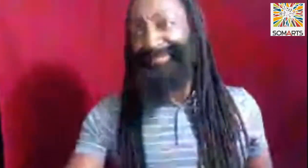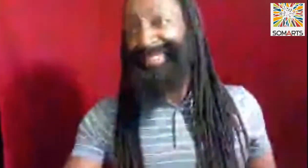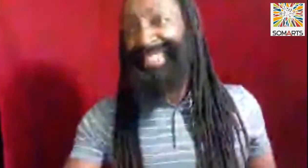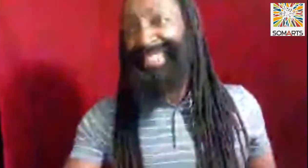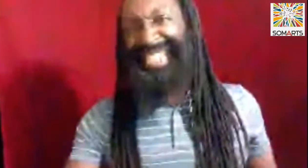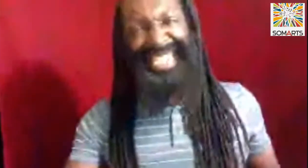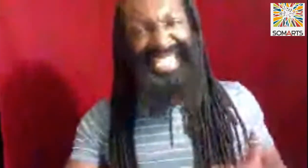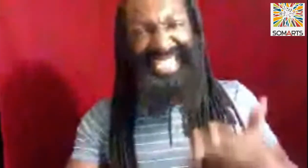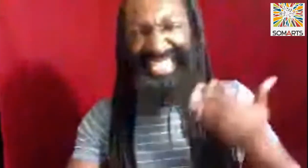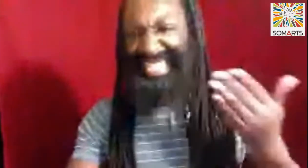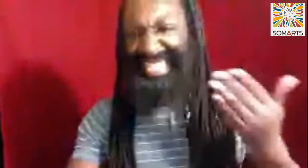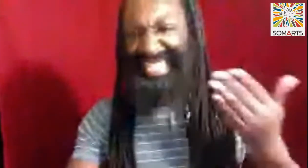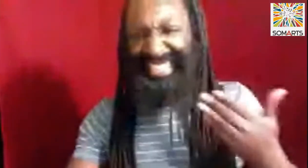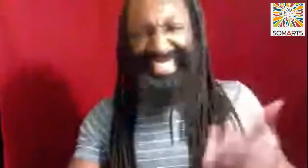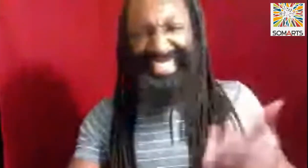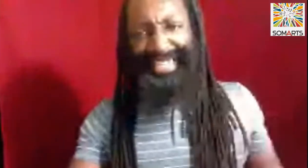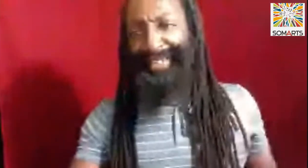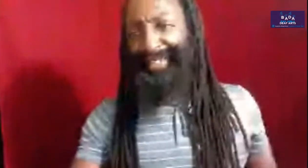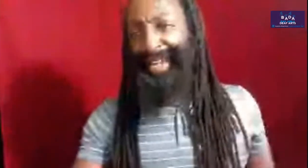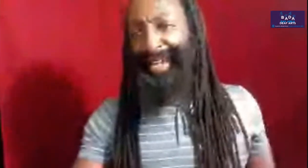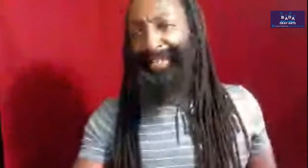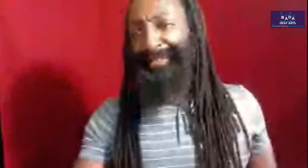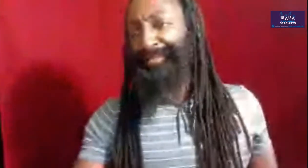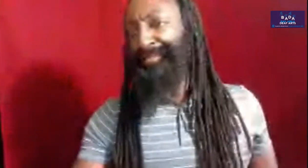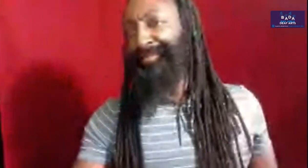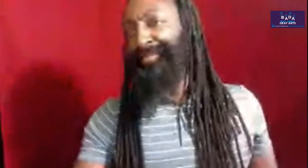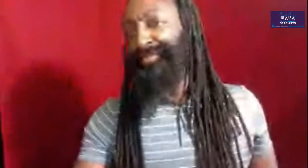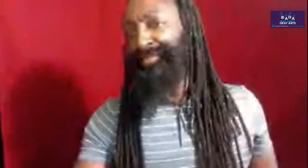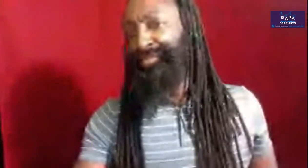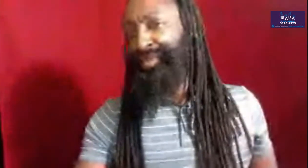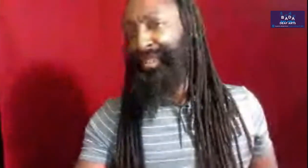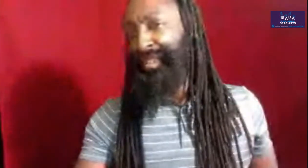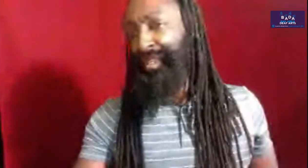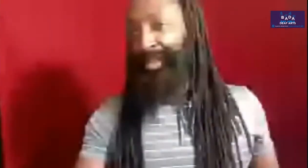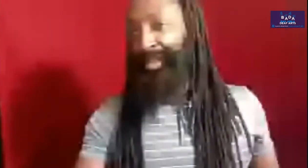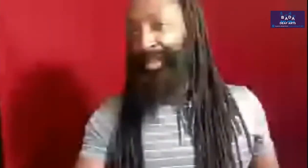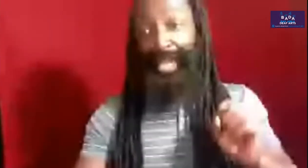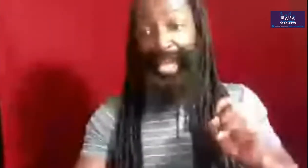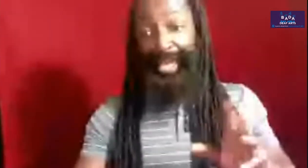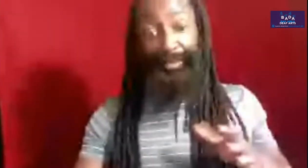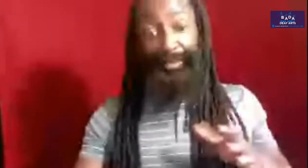So now let me teach you a little bit how to access the gallery.